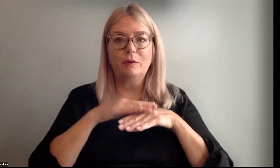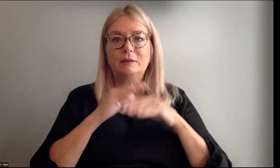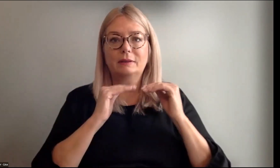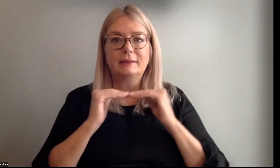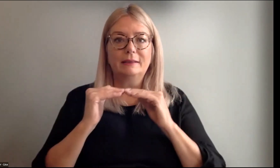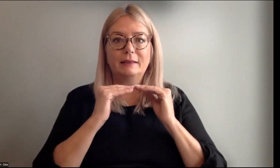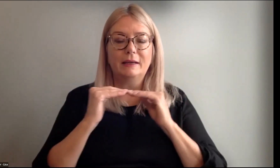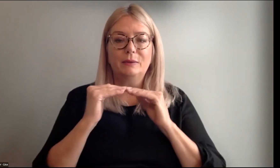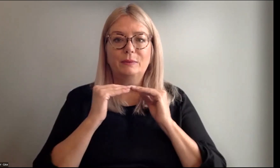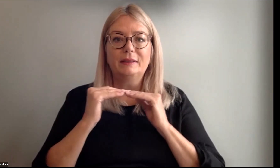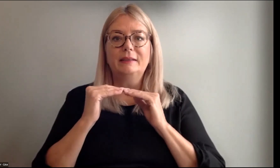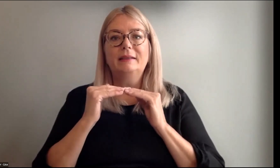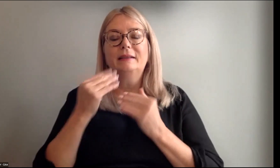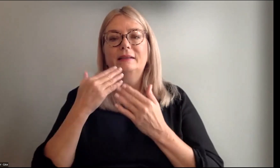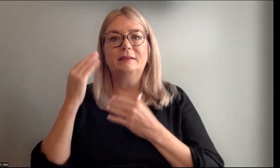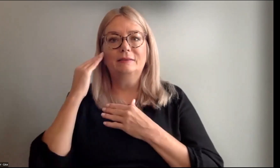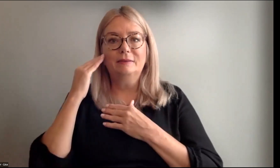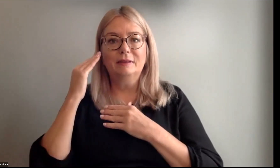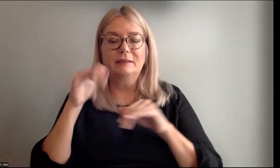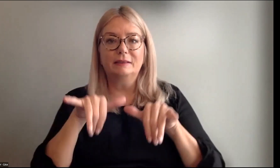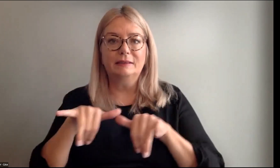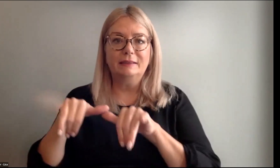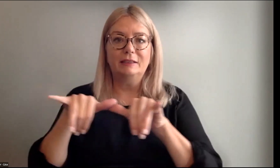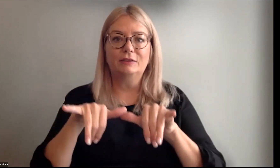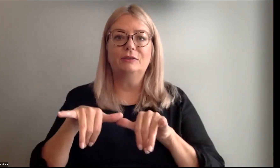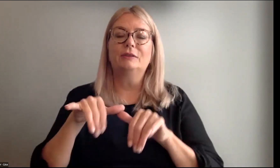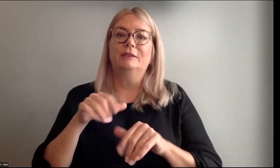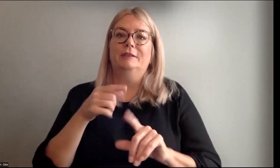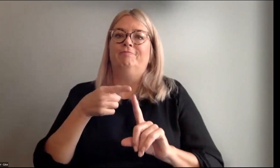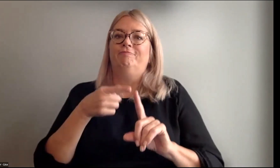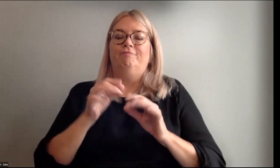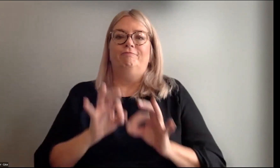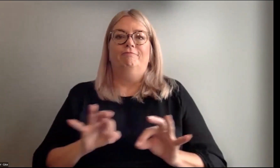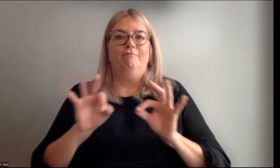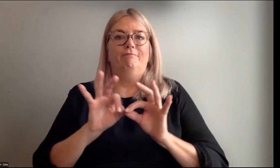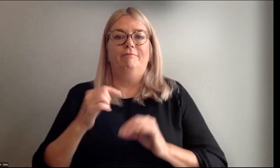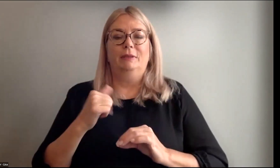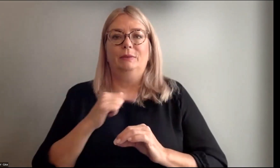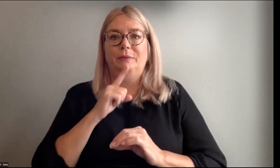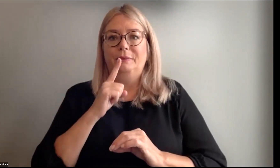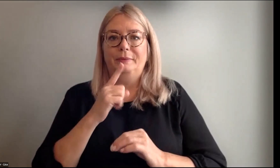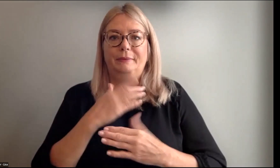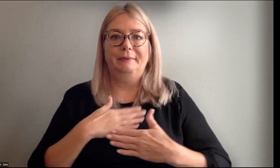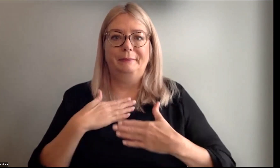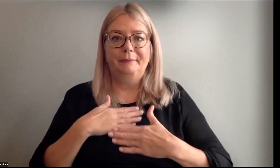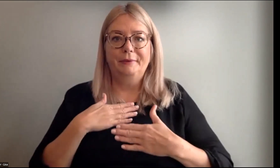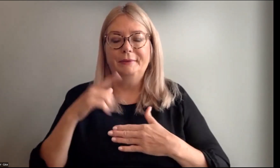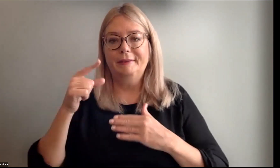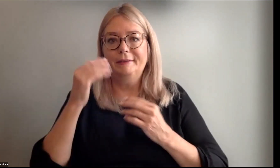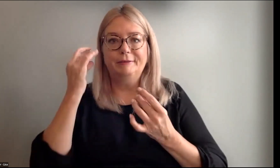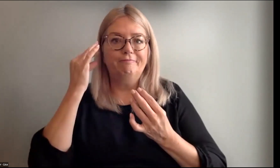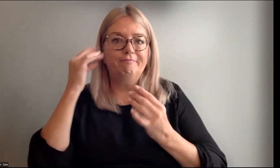equity and good conscience standard, because it really is so important, and we really appreciate you like thinking deeply about it